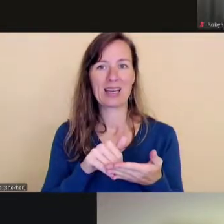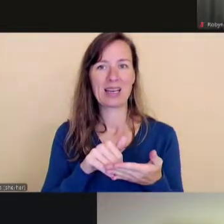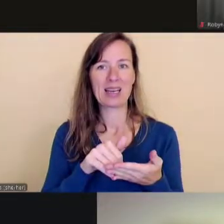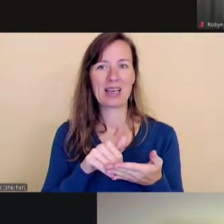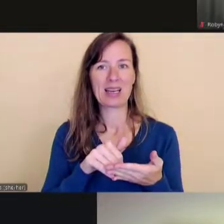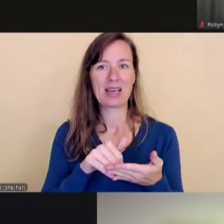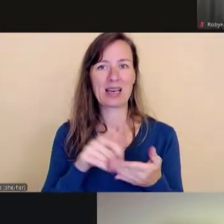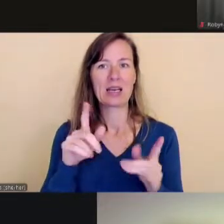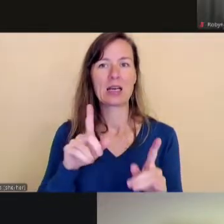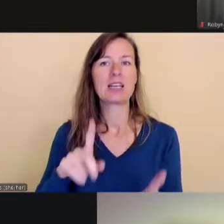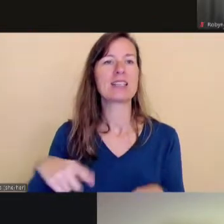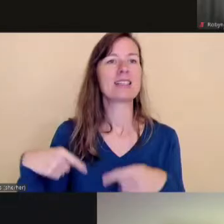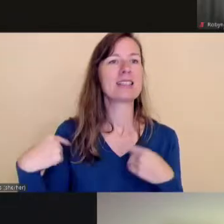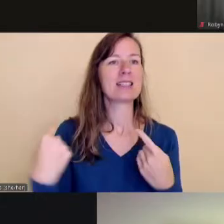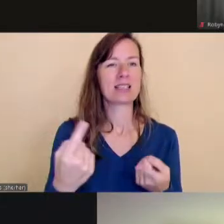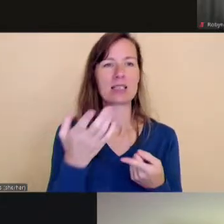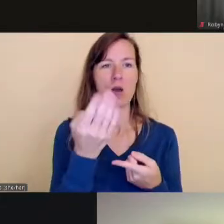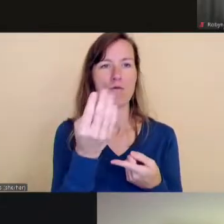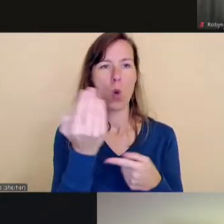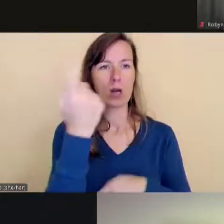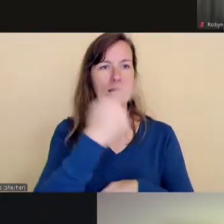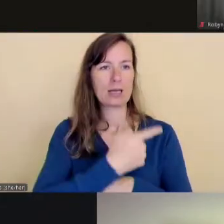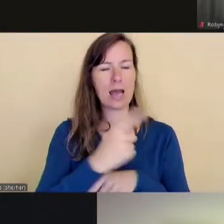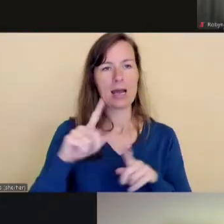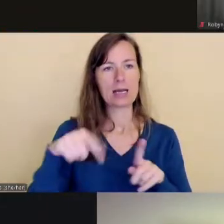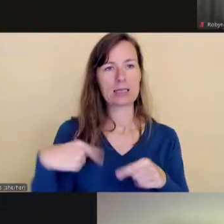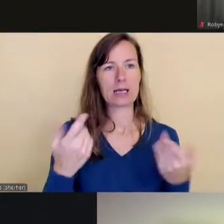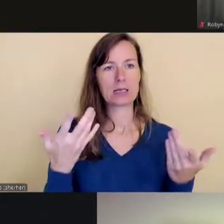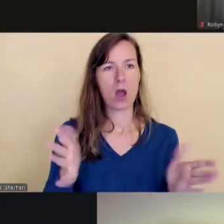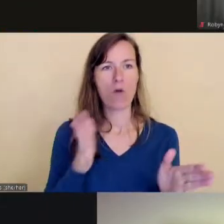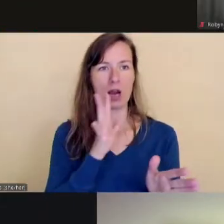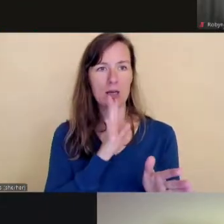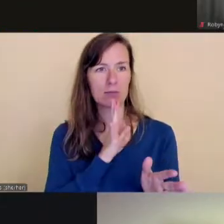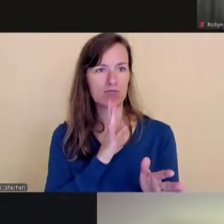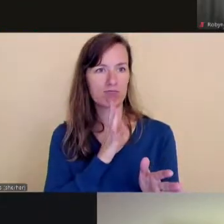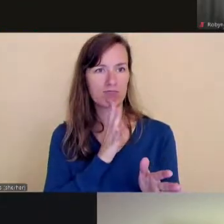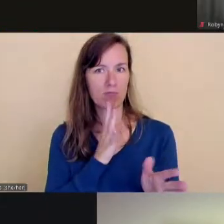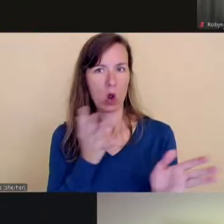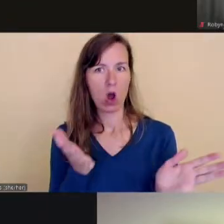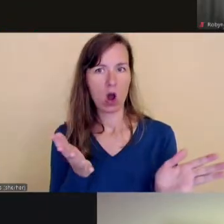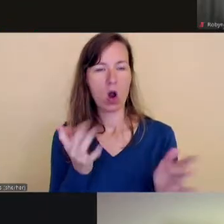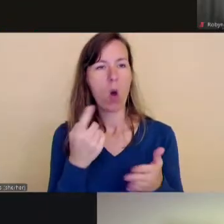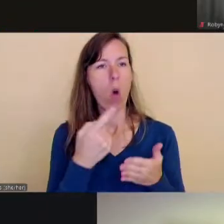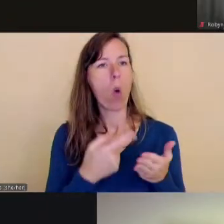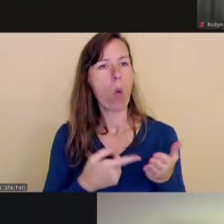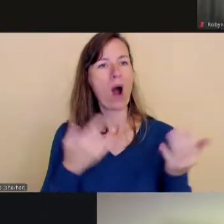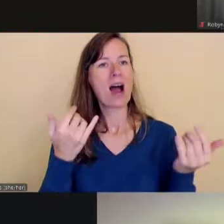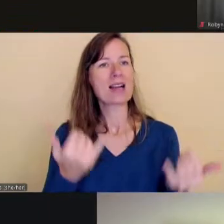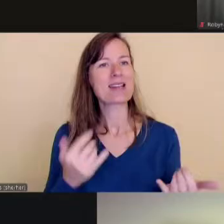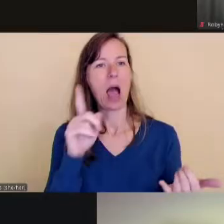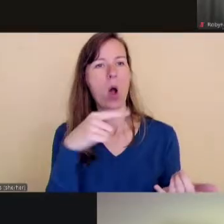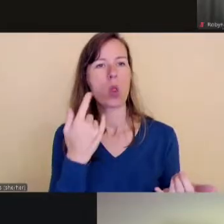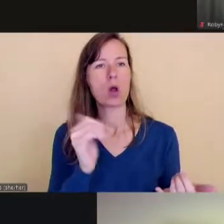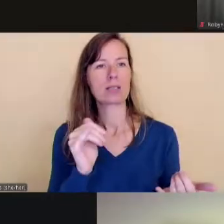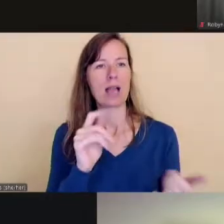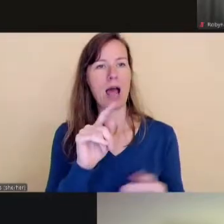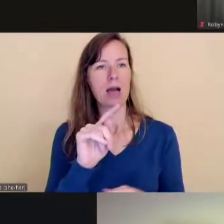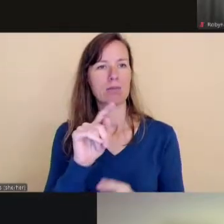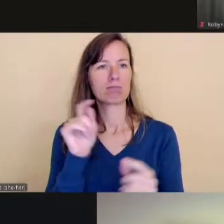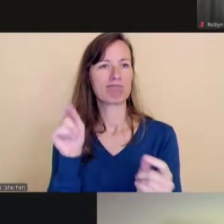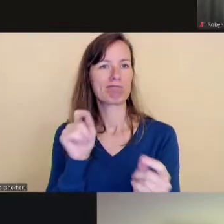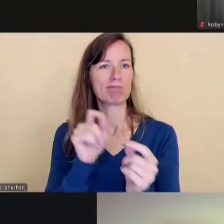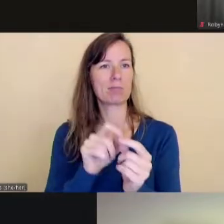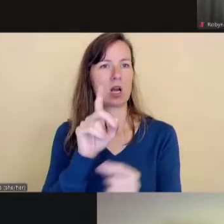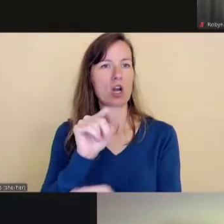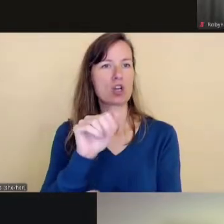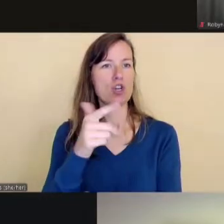since it's been 14 days since we spoke, what now looks like the target UNO date? Use and occupancy, I should